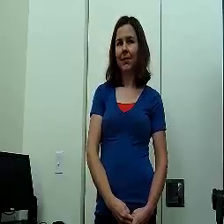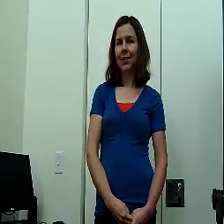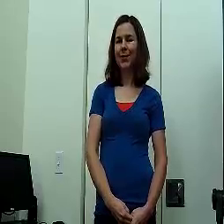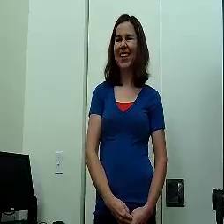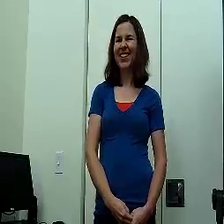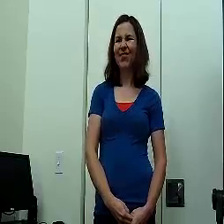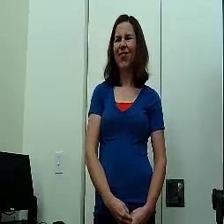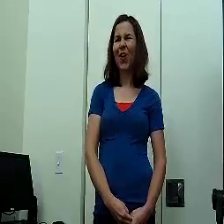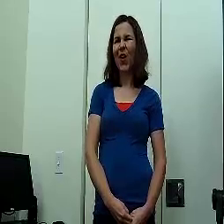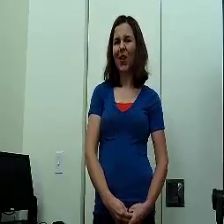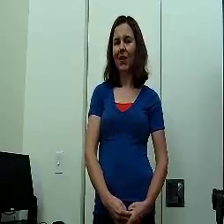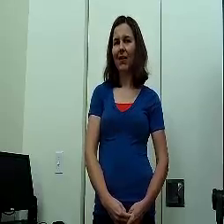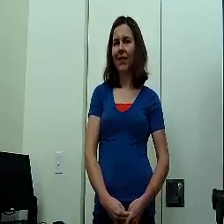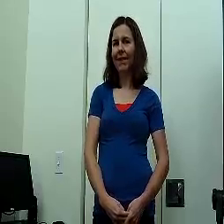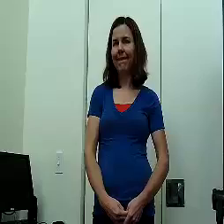It's related to full.